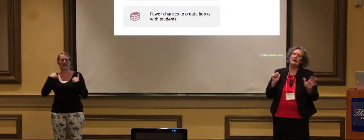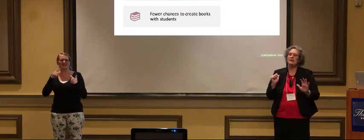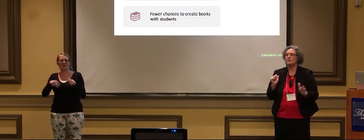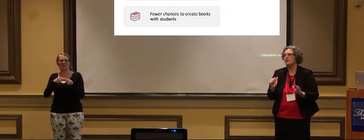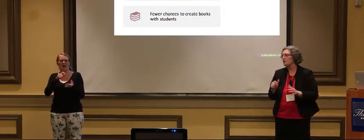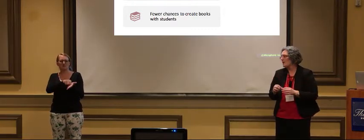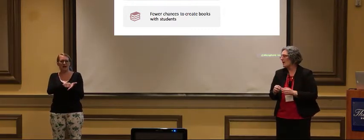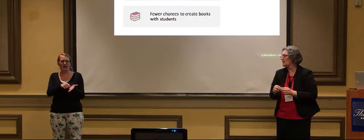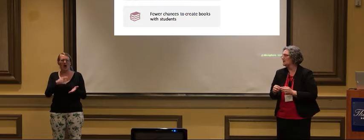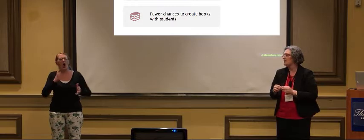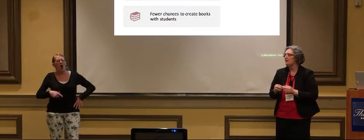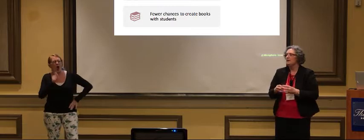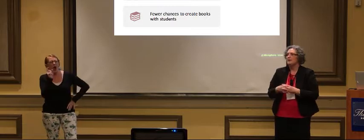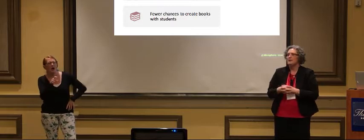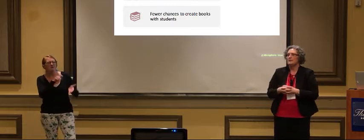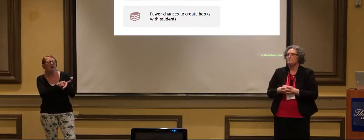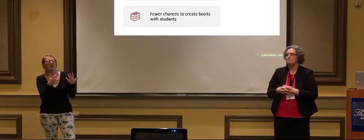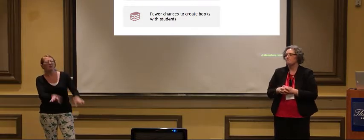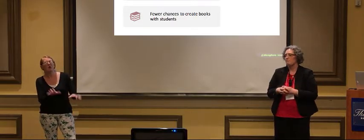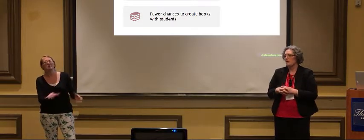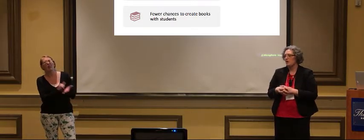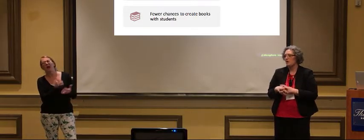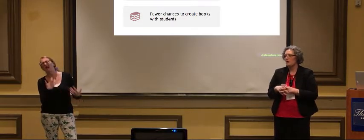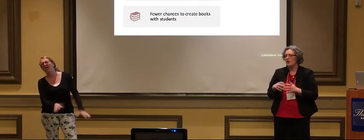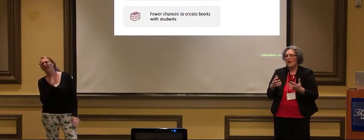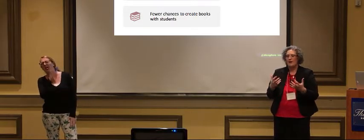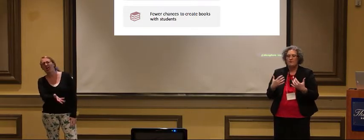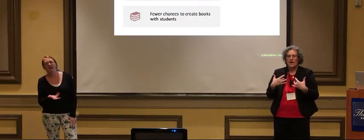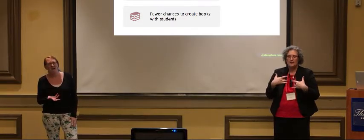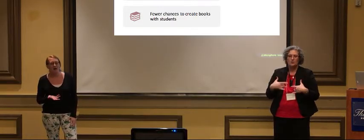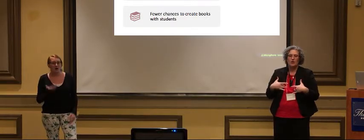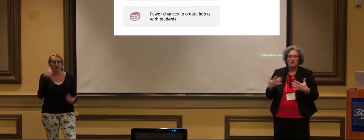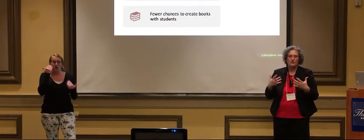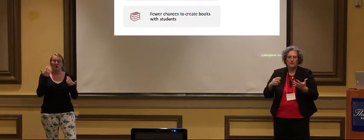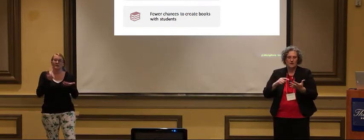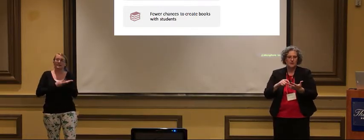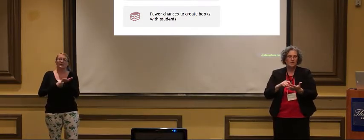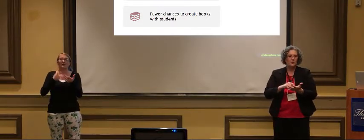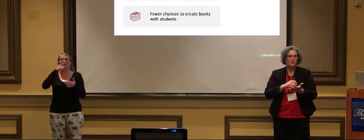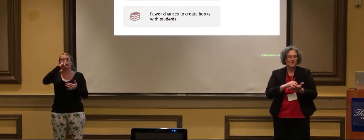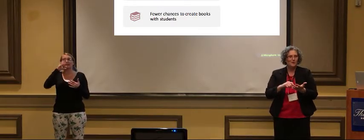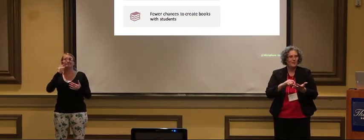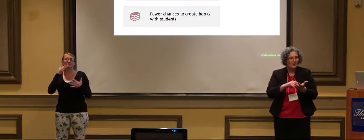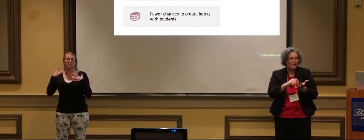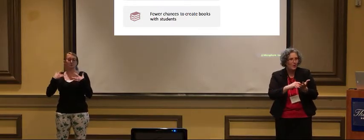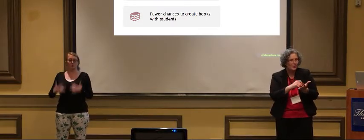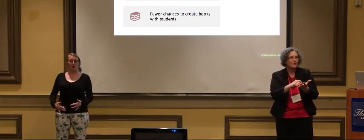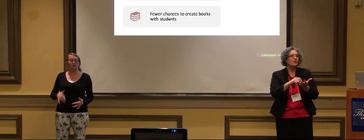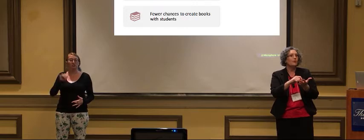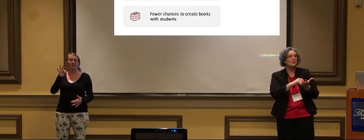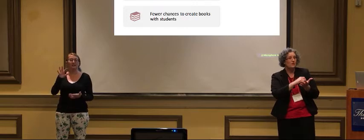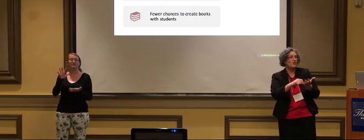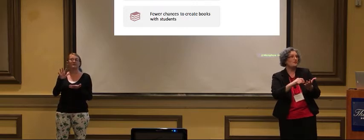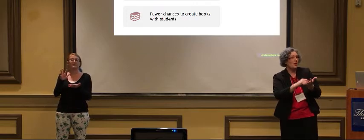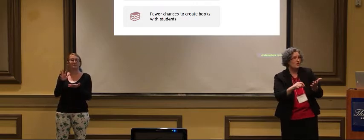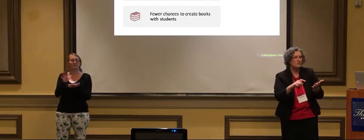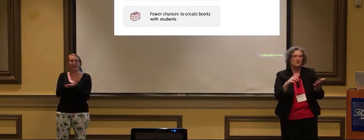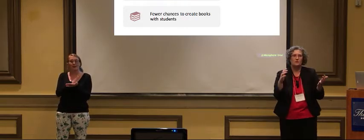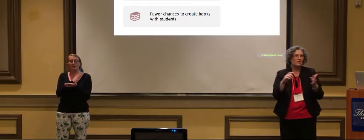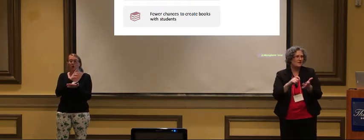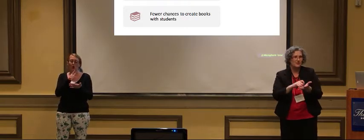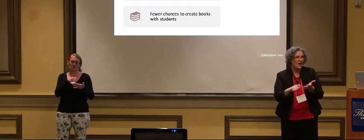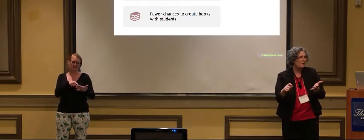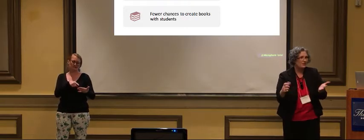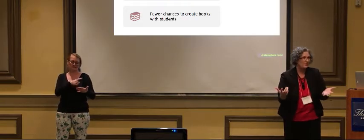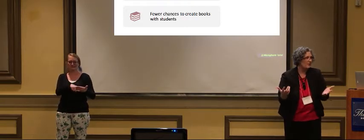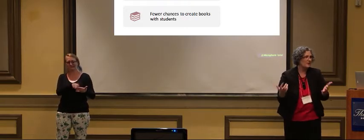write, oh, I don't want to do that. You know, they have that depression feeling when you get back their paper and maybe there's a lot of errors